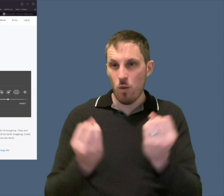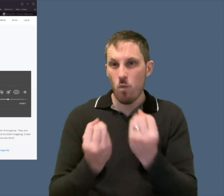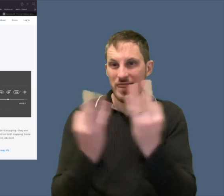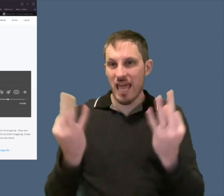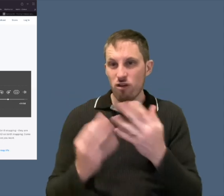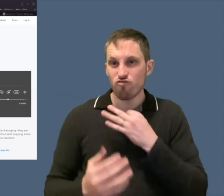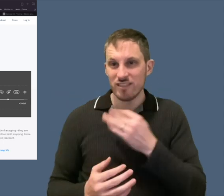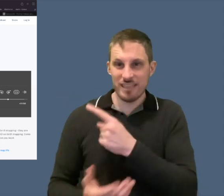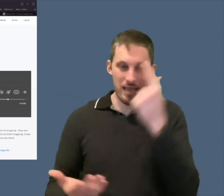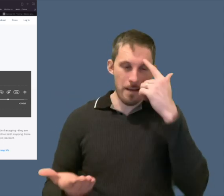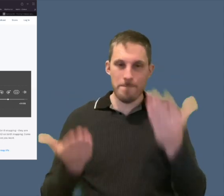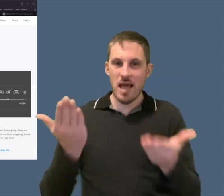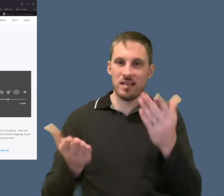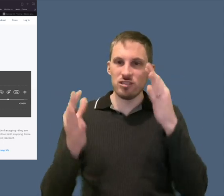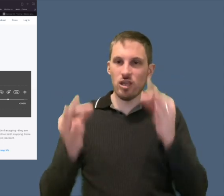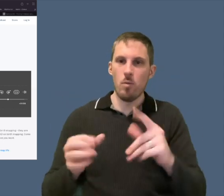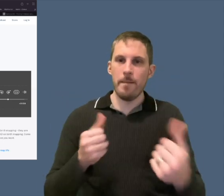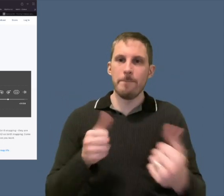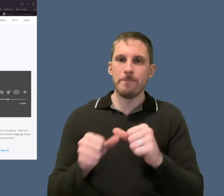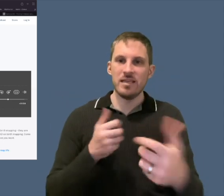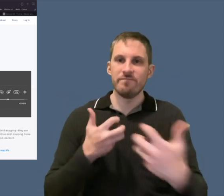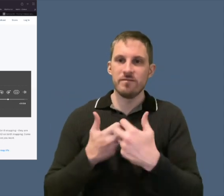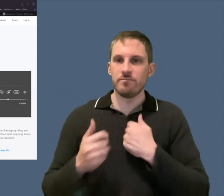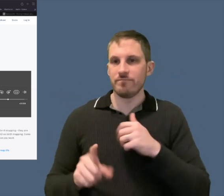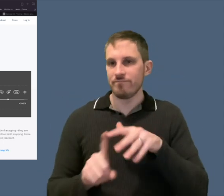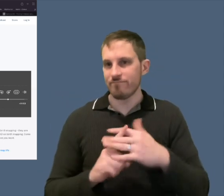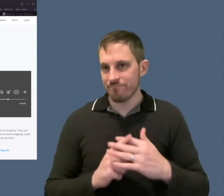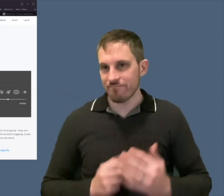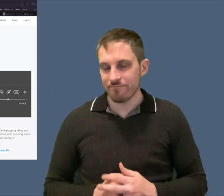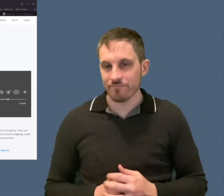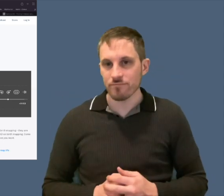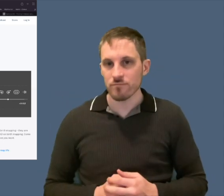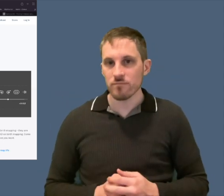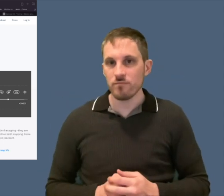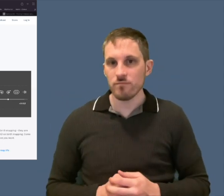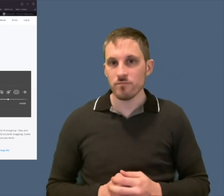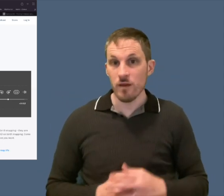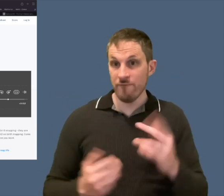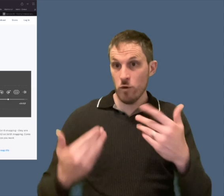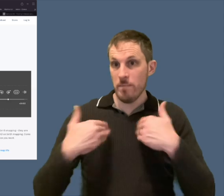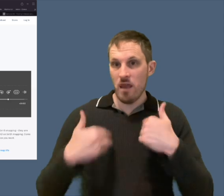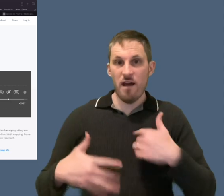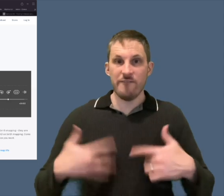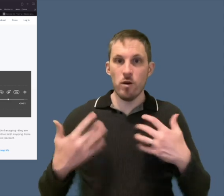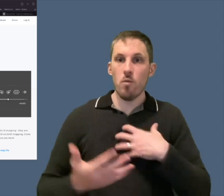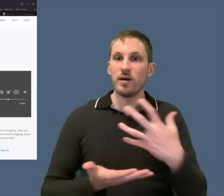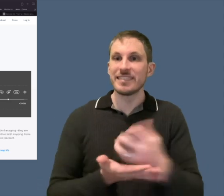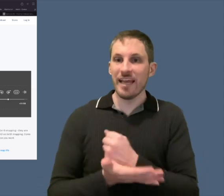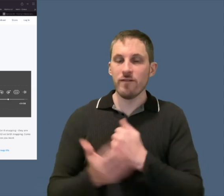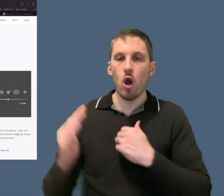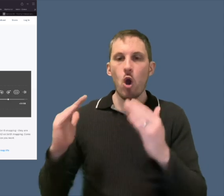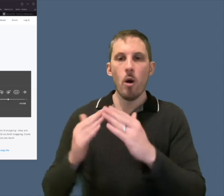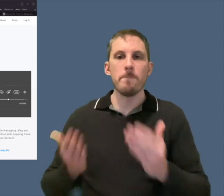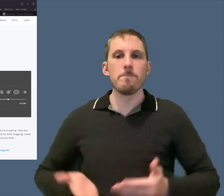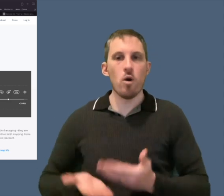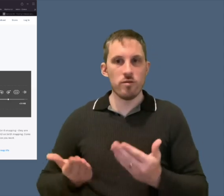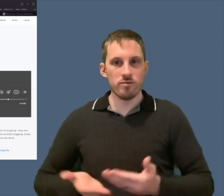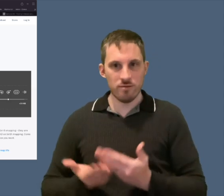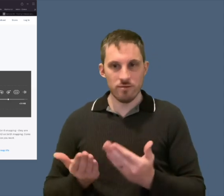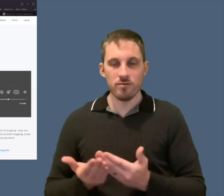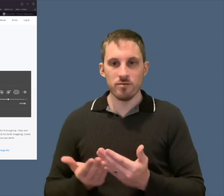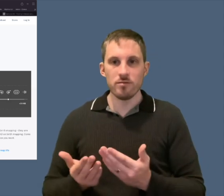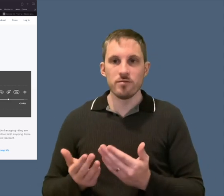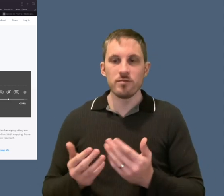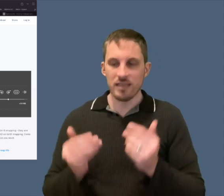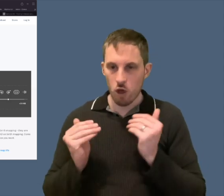it up and decide what's best for them. So for me, I felt that it was safer to stay at home and birth those babies and just get